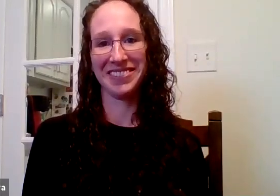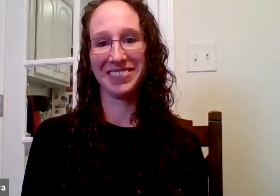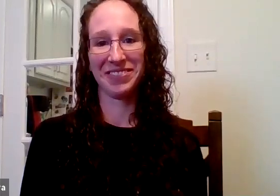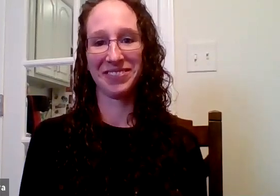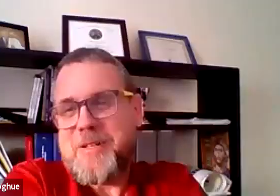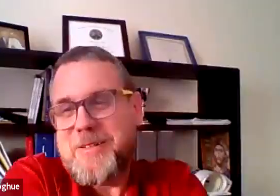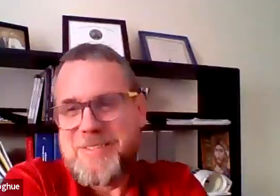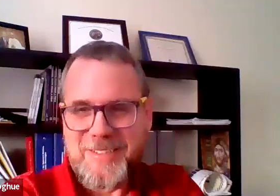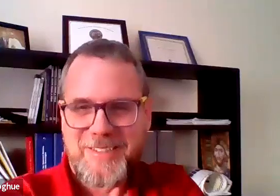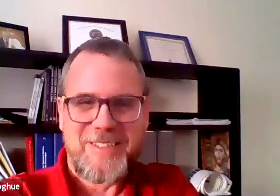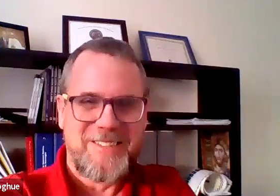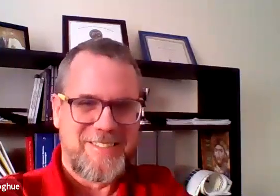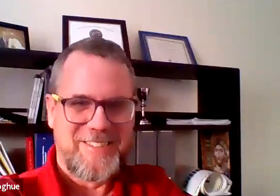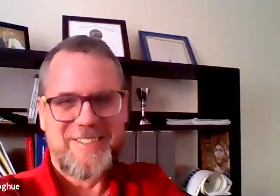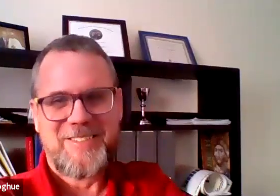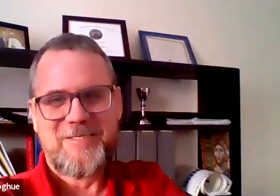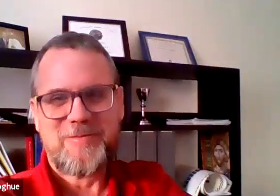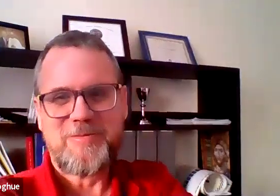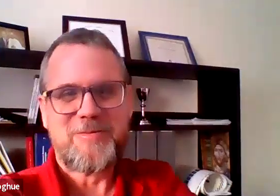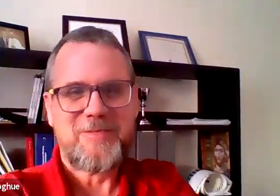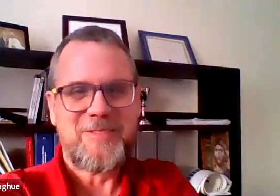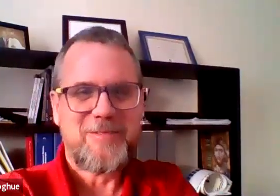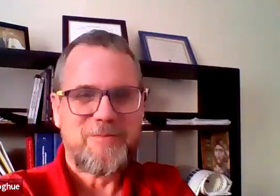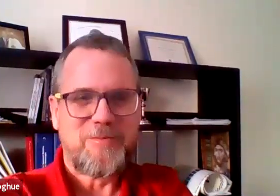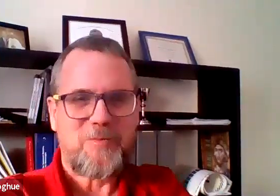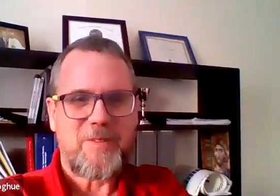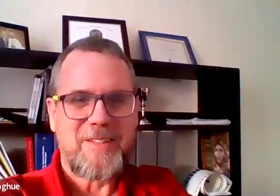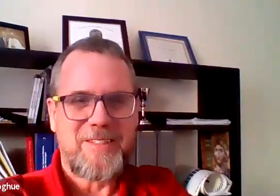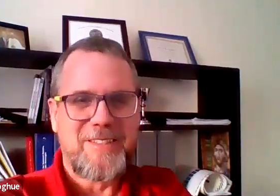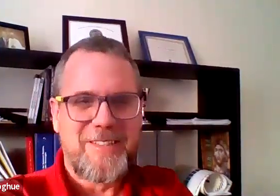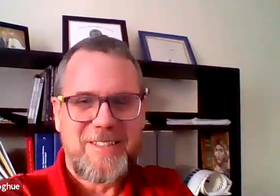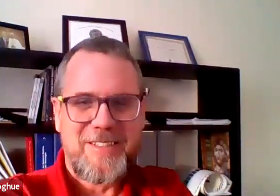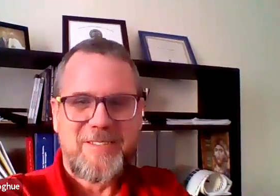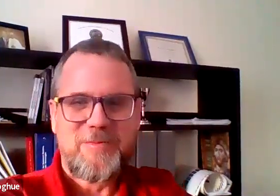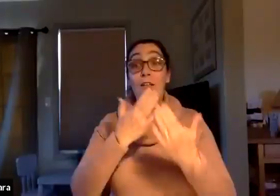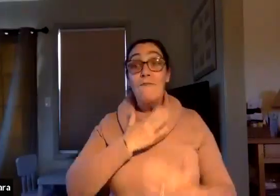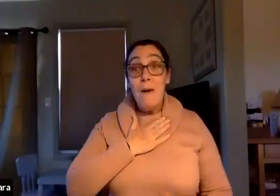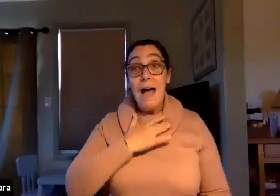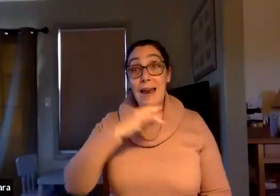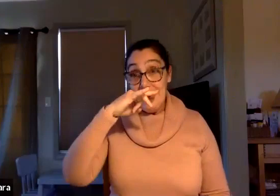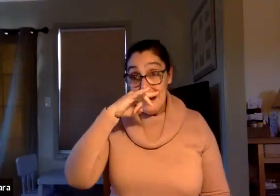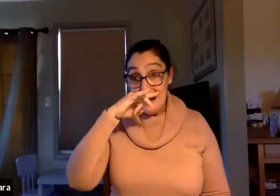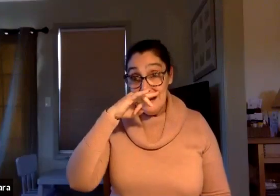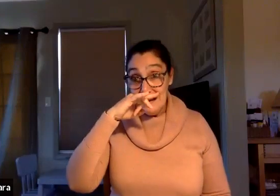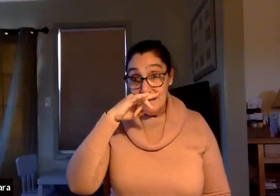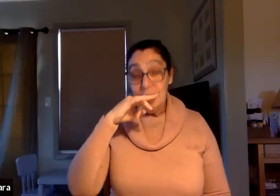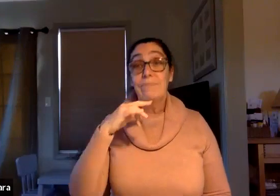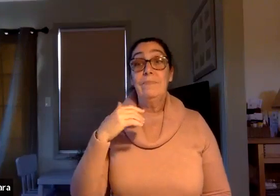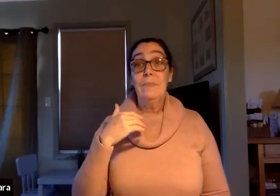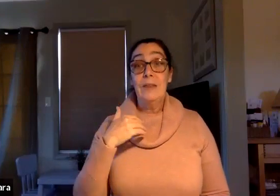No. I don't know. That is awful. No. All of my kids